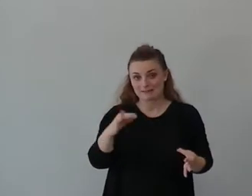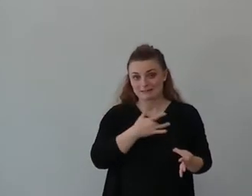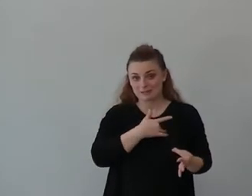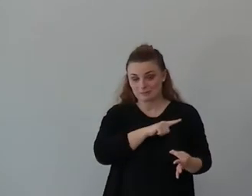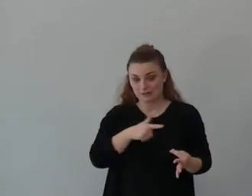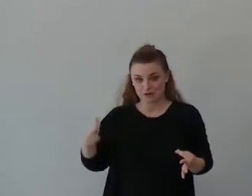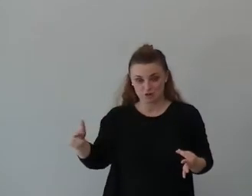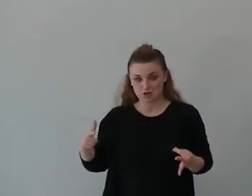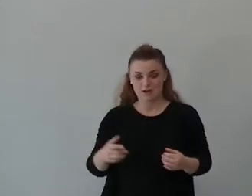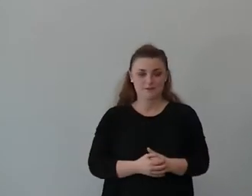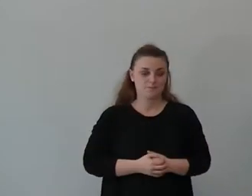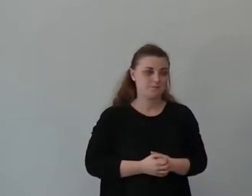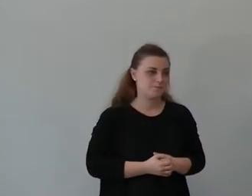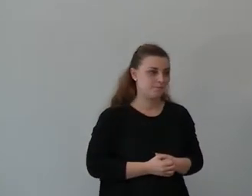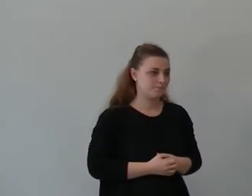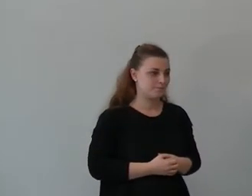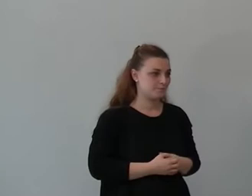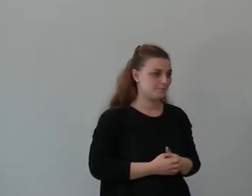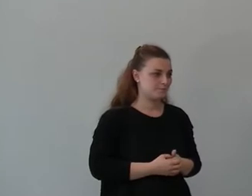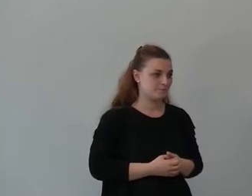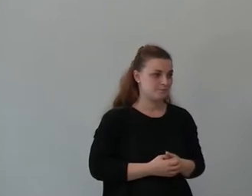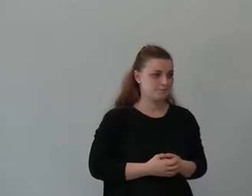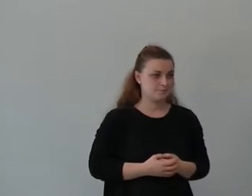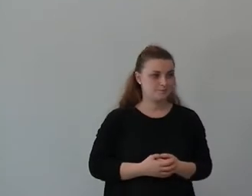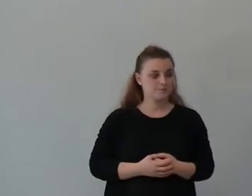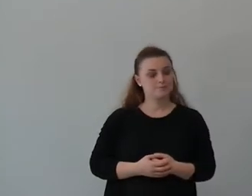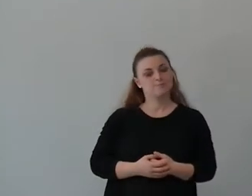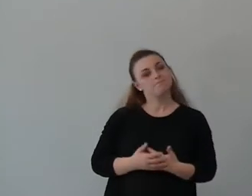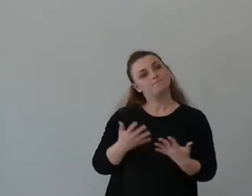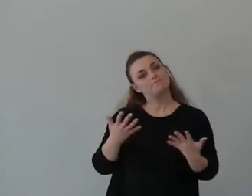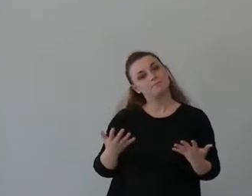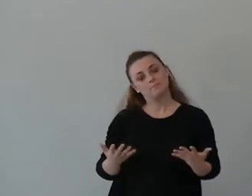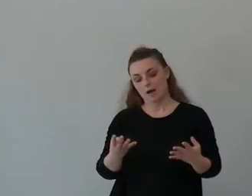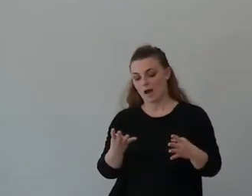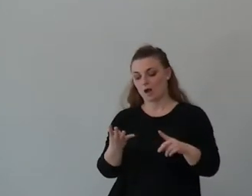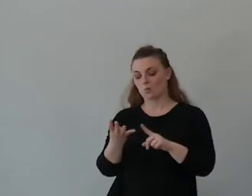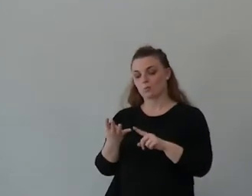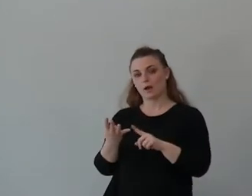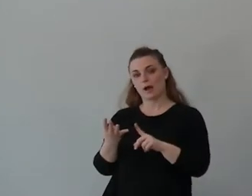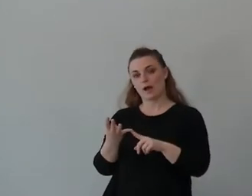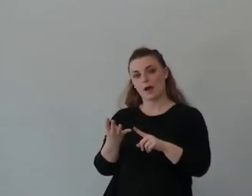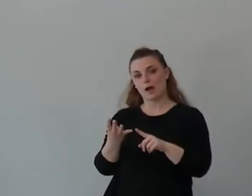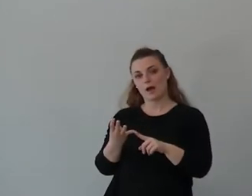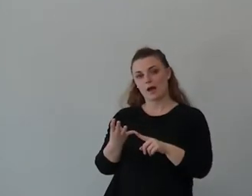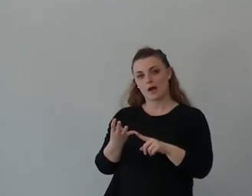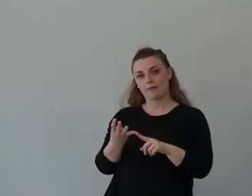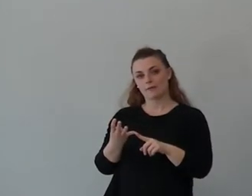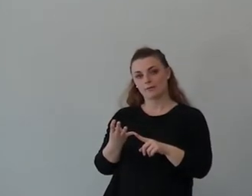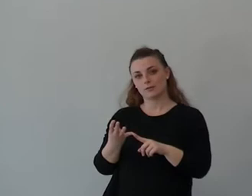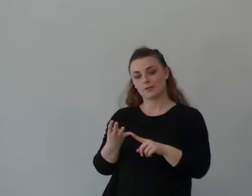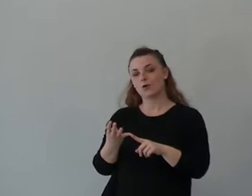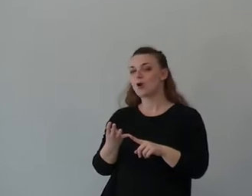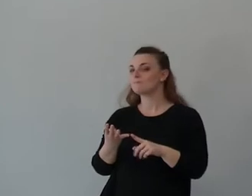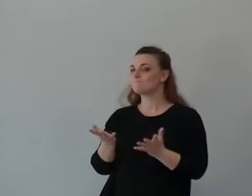undergo painful sharpening that will make you better. Ma il quarto punto è che tu subirai